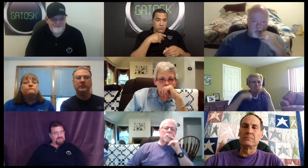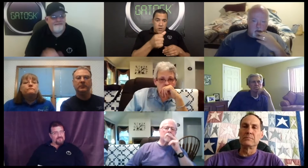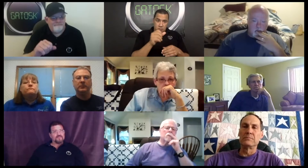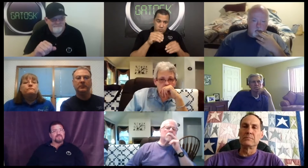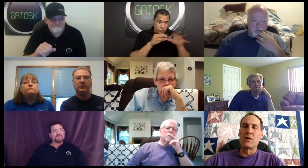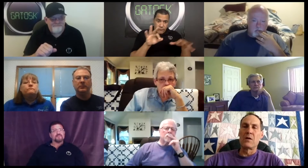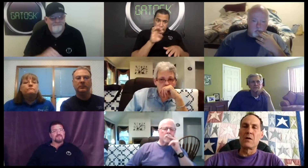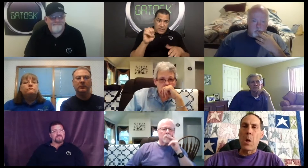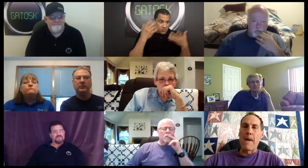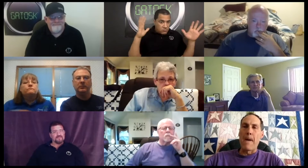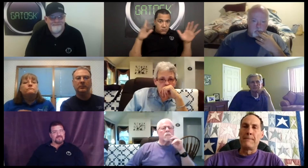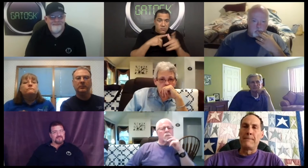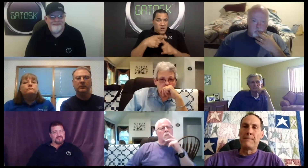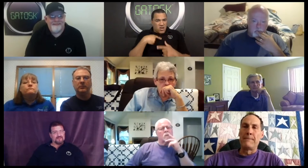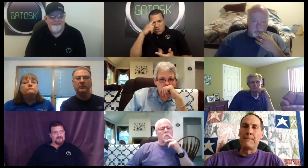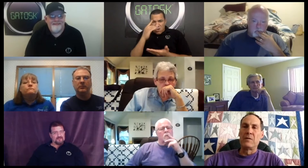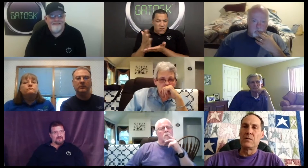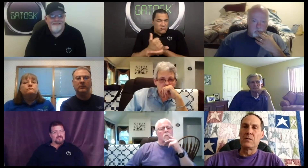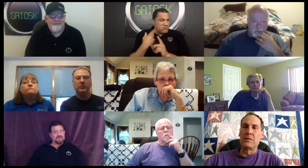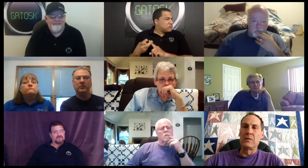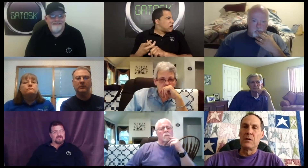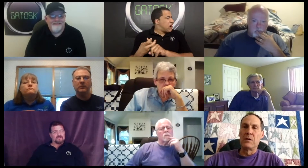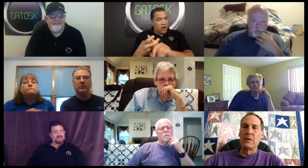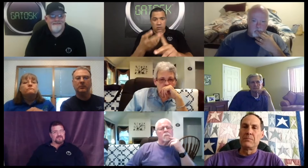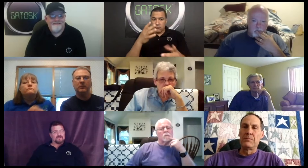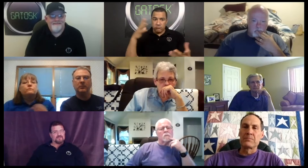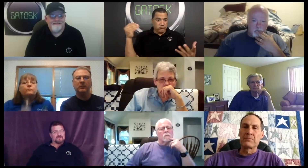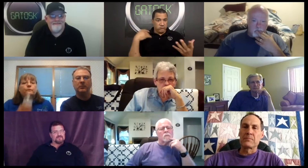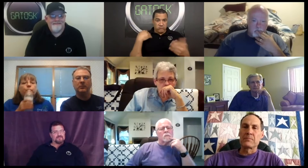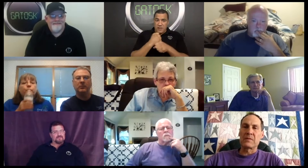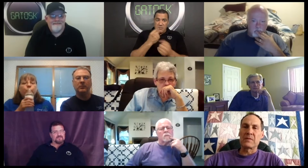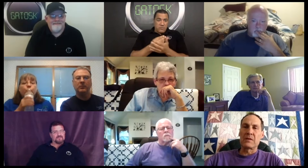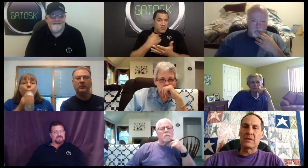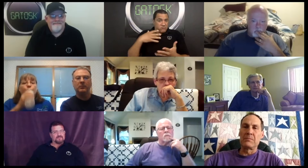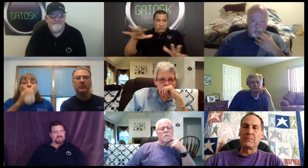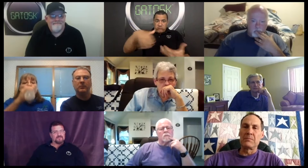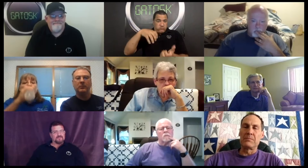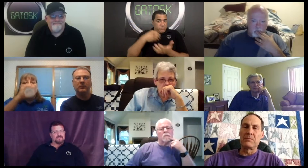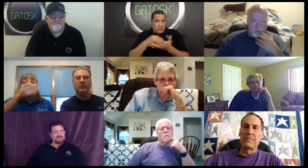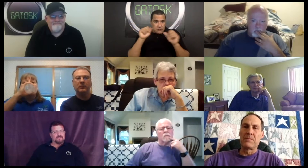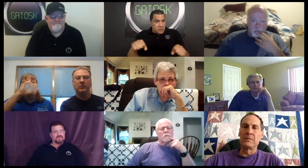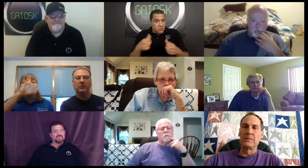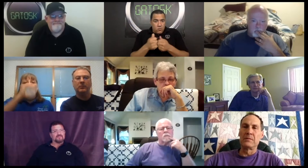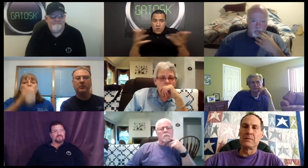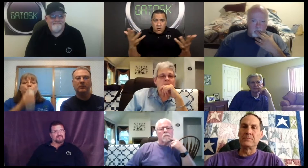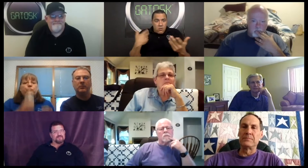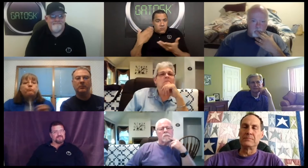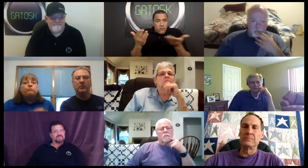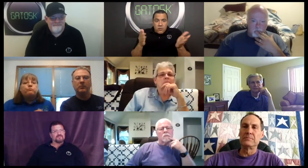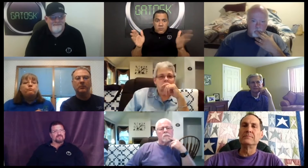the distributors, if you pay just the distributor fee, then I can go crazy and recruit and make money in that way, without even